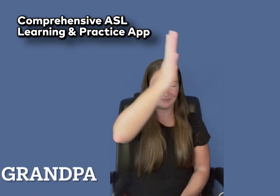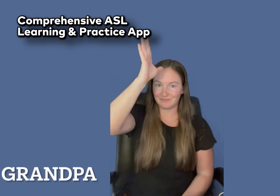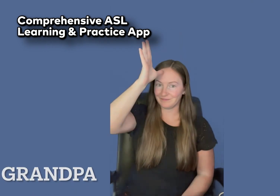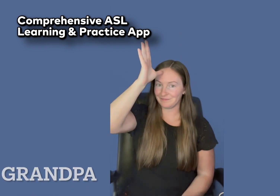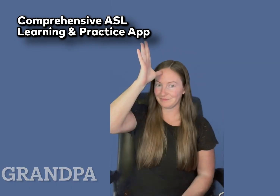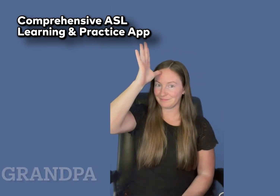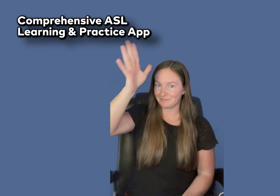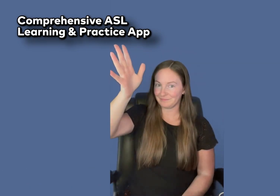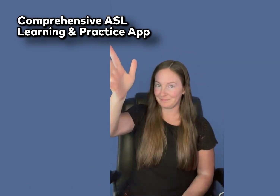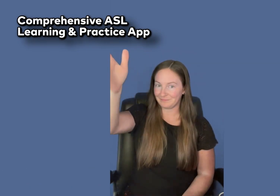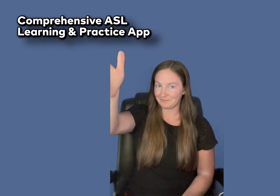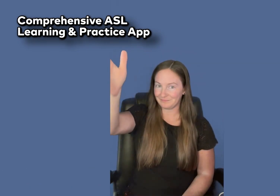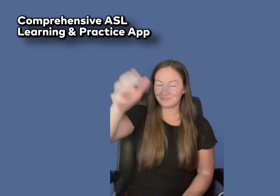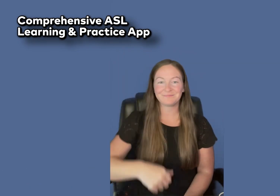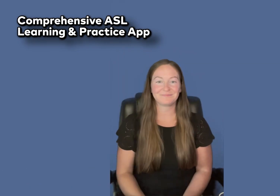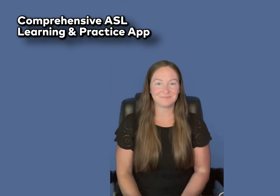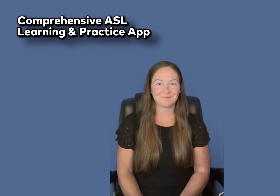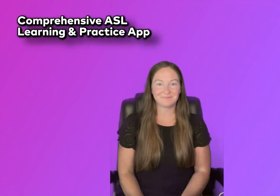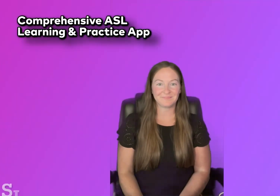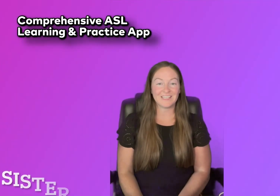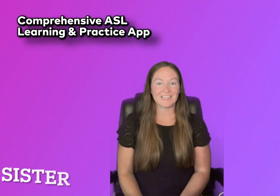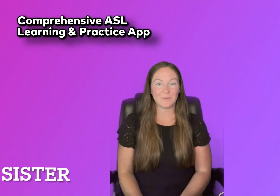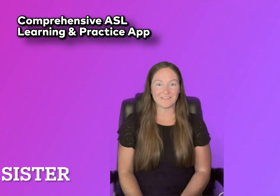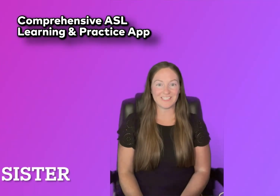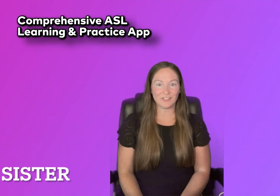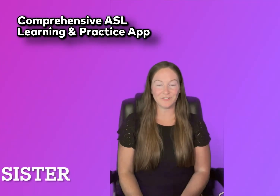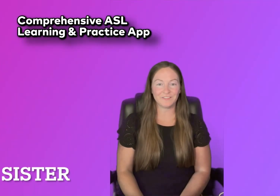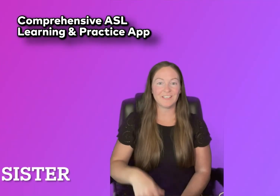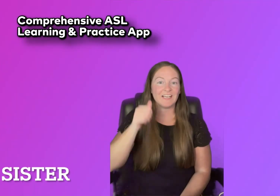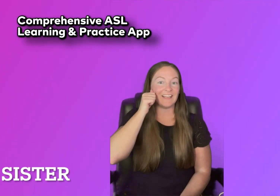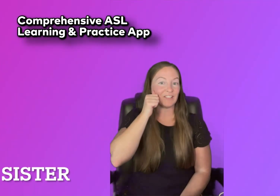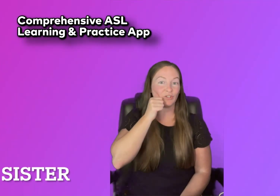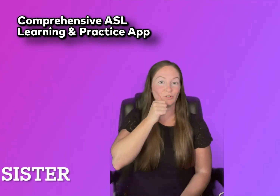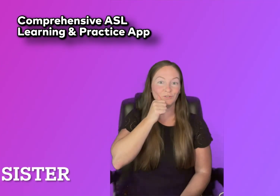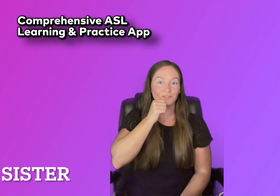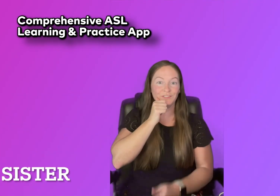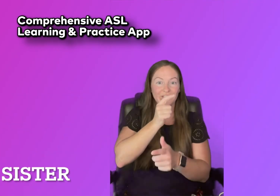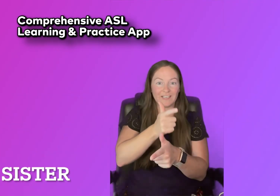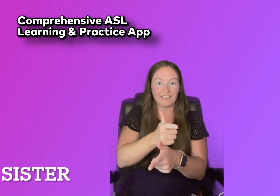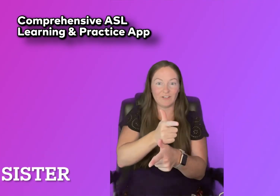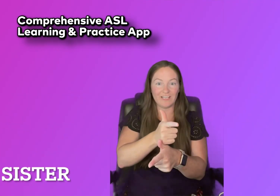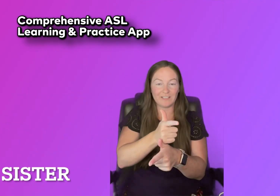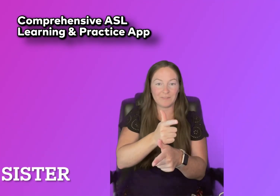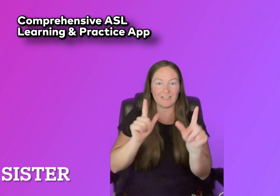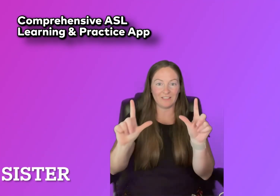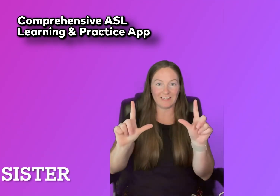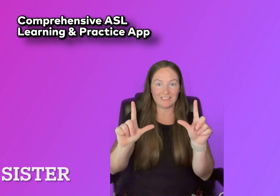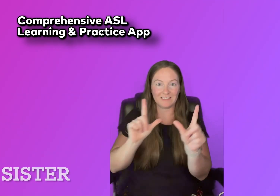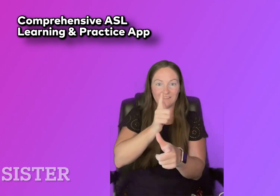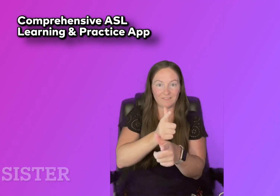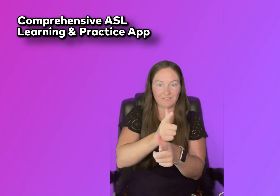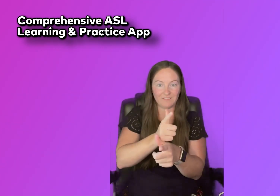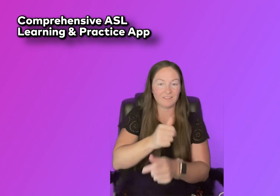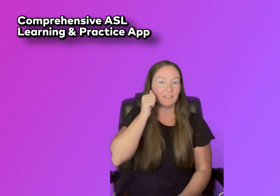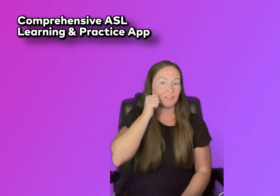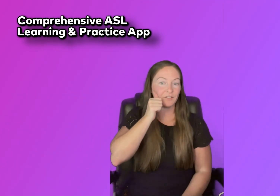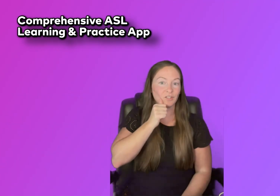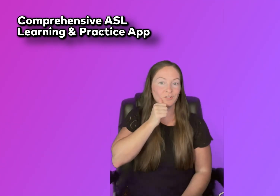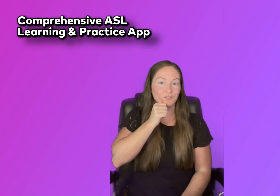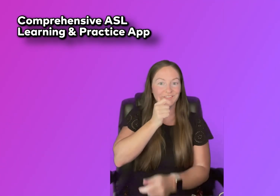time investment. You'll need to practice regularly, review materials, and attend to nuance in expression and body language. Some features